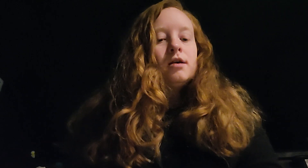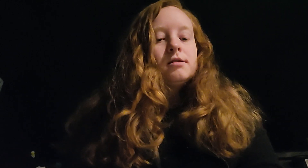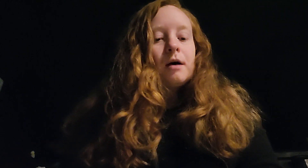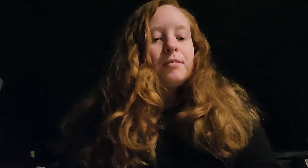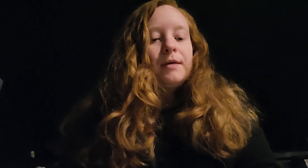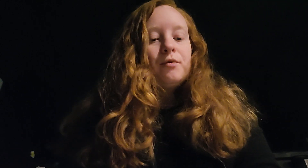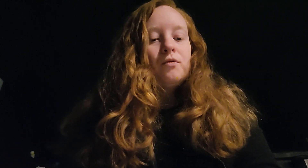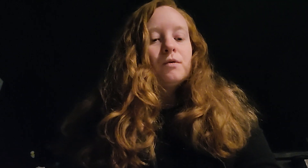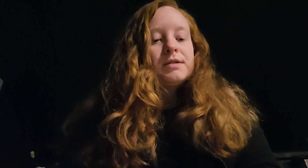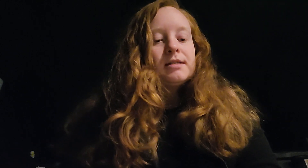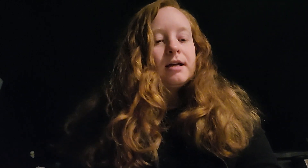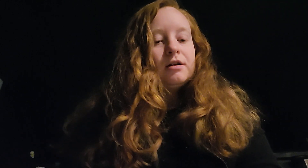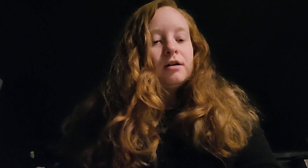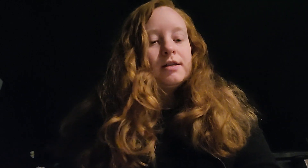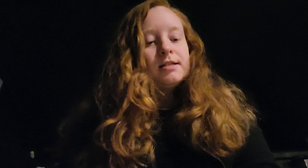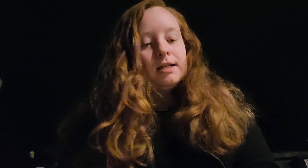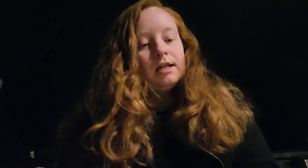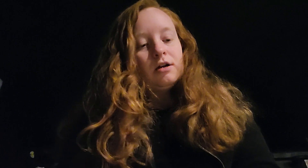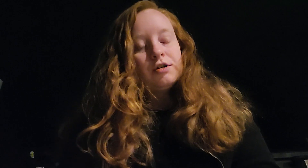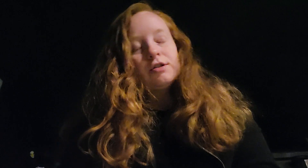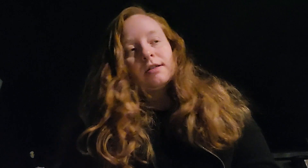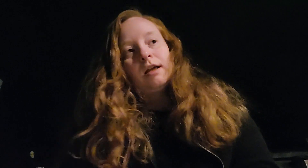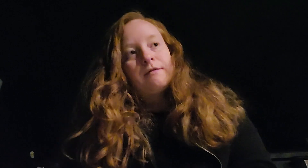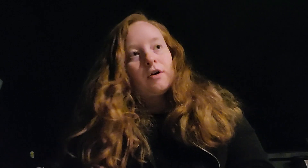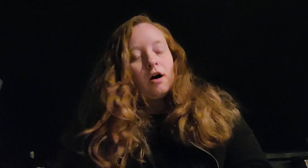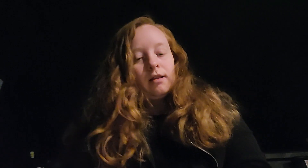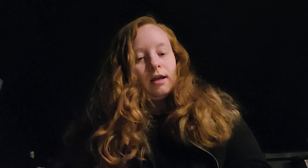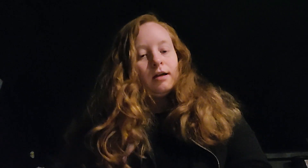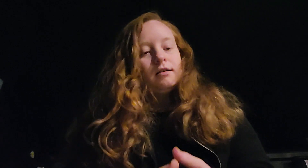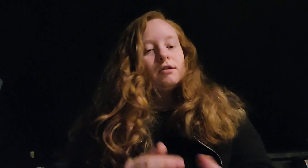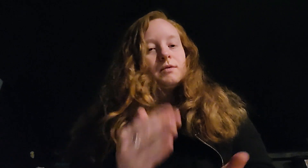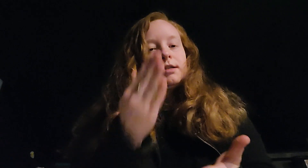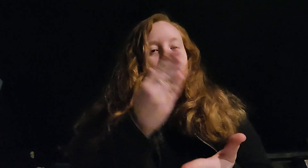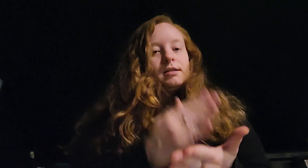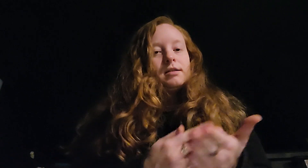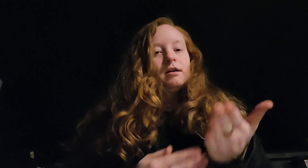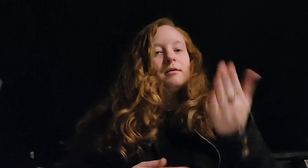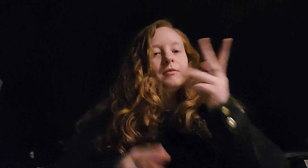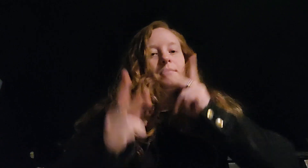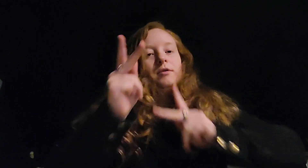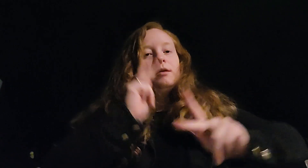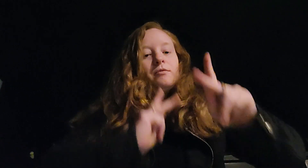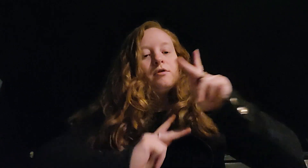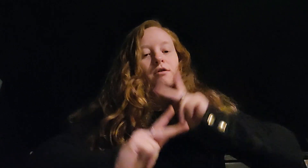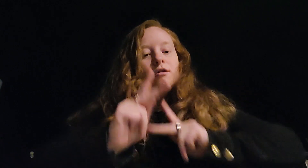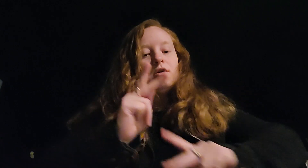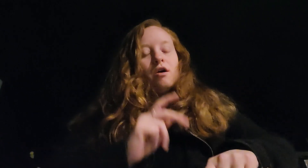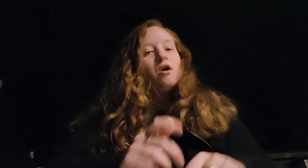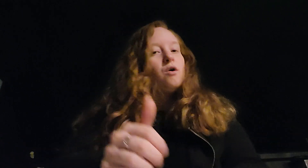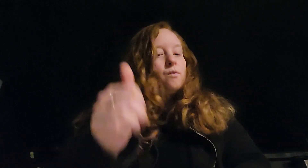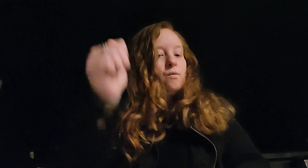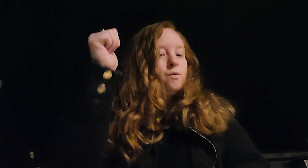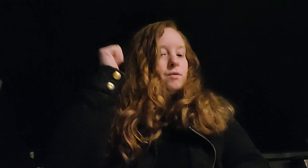Some people won't sail the sea because they're safer on land. So we're saying some people